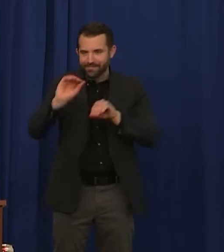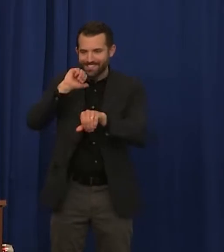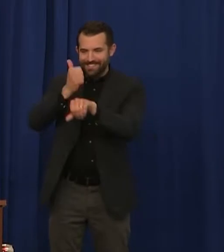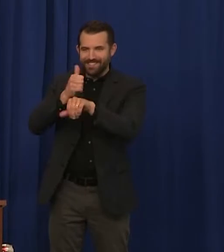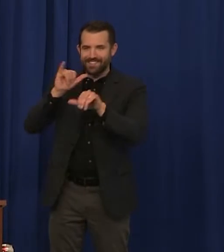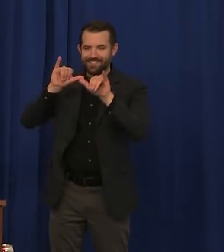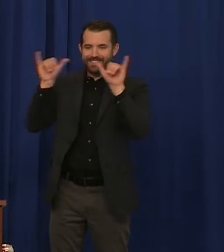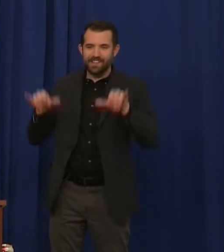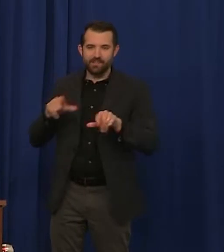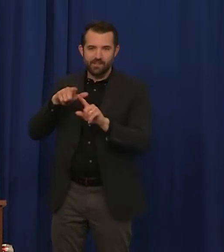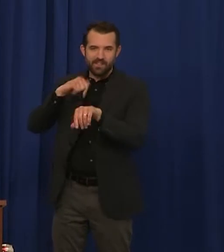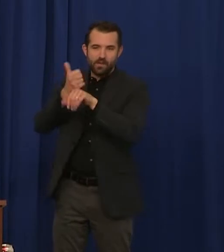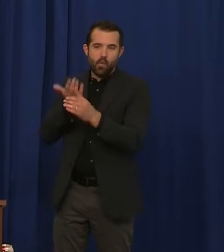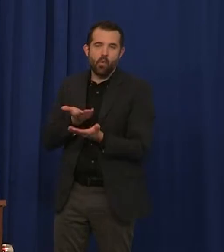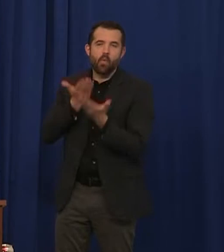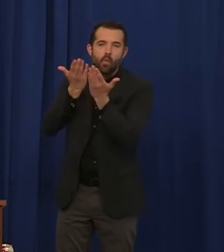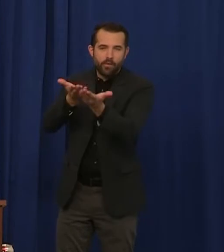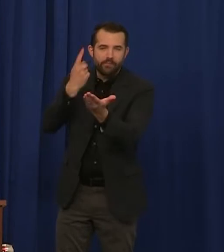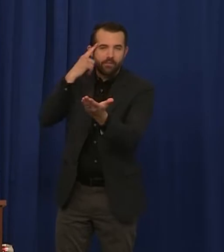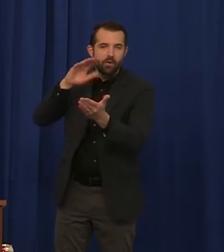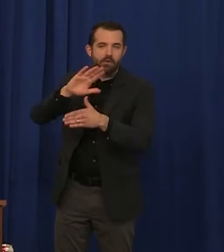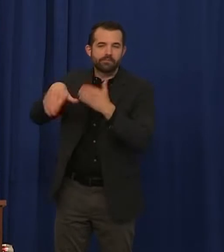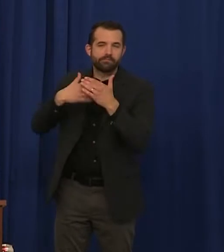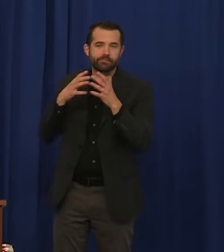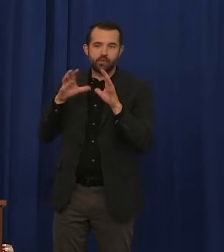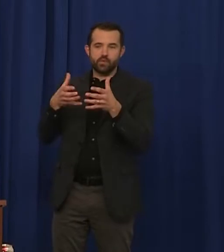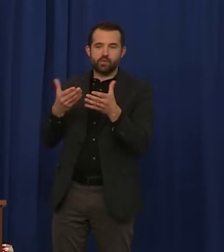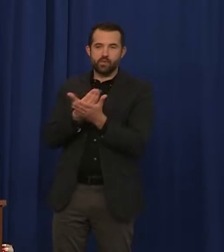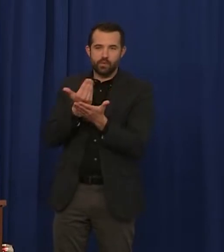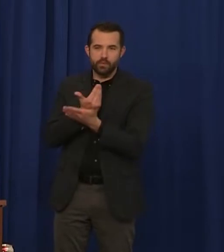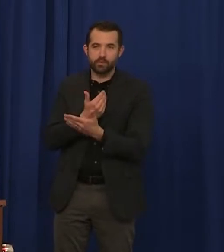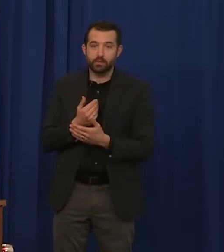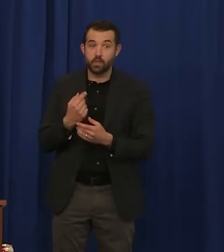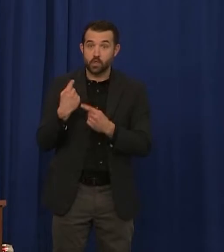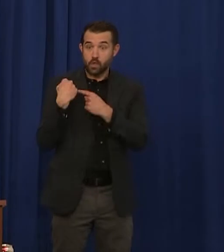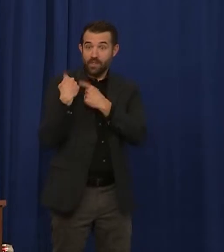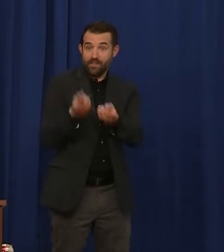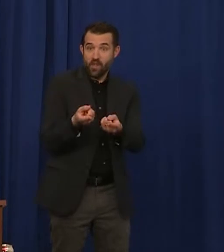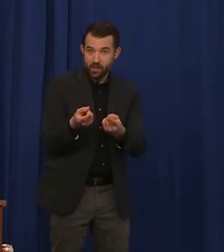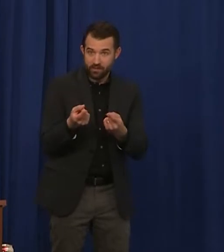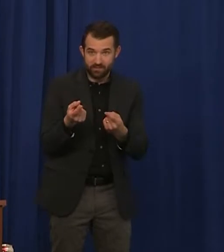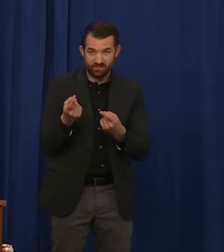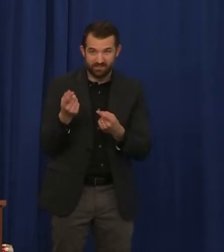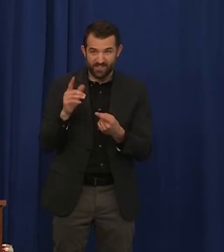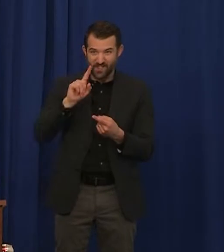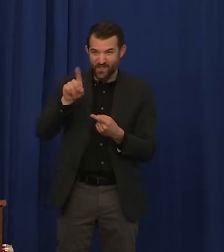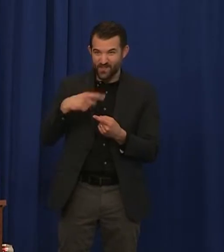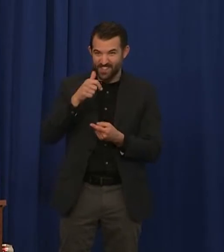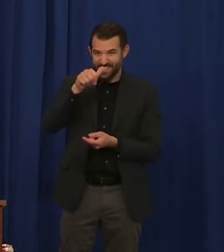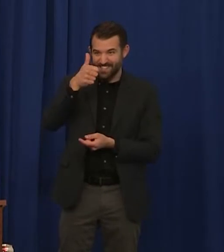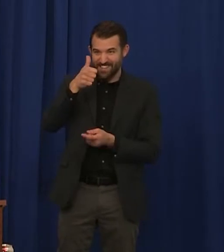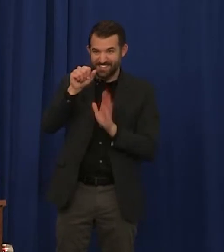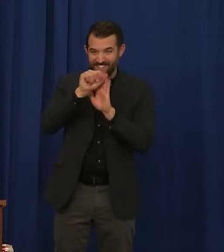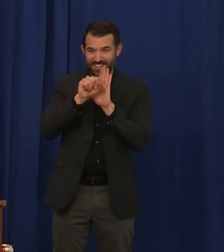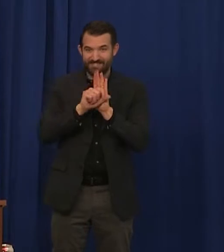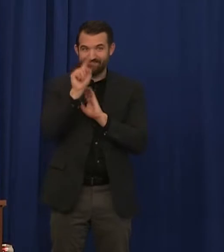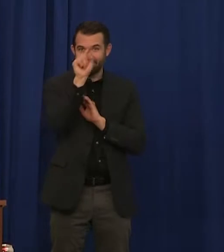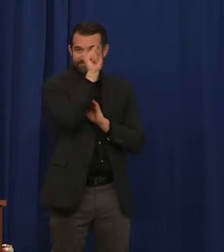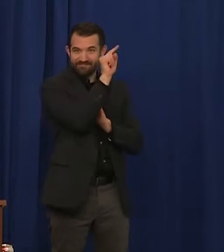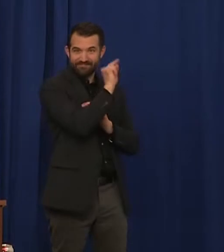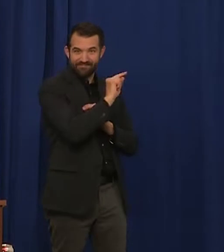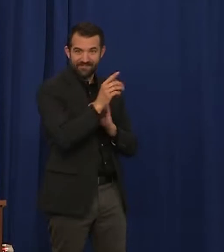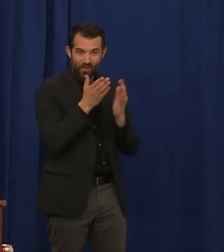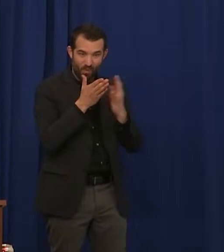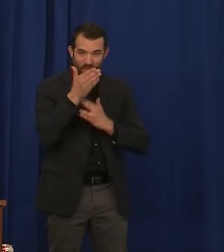benefit. Only about 10 states are actually paying claims under this program currently. The